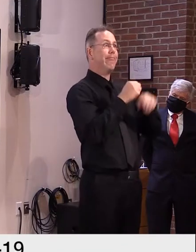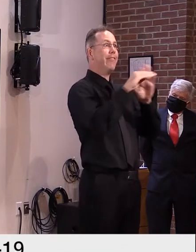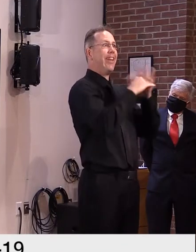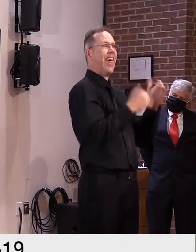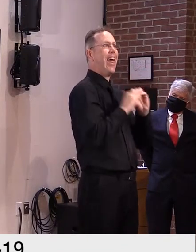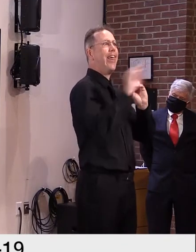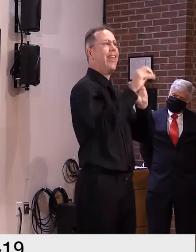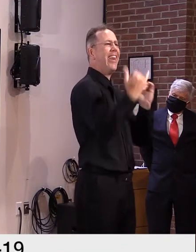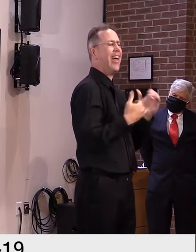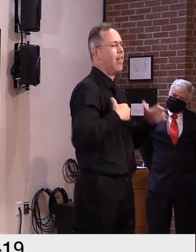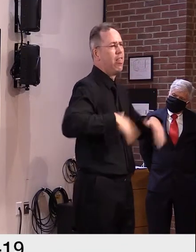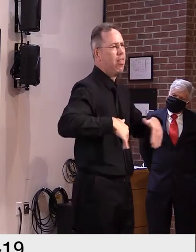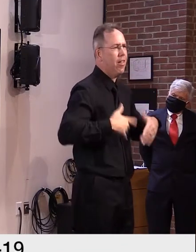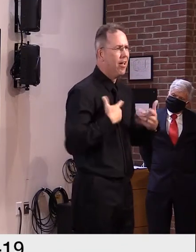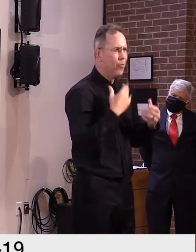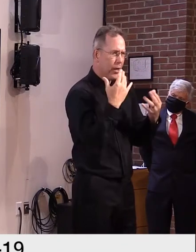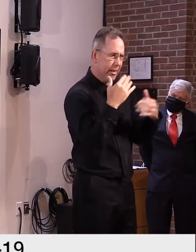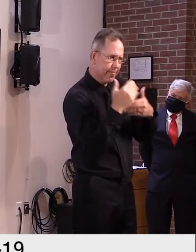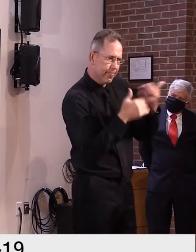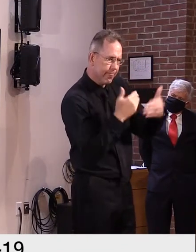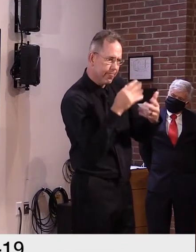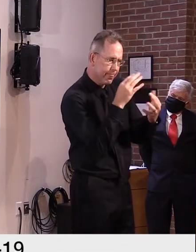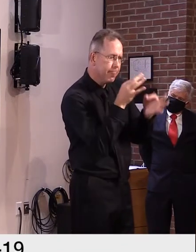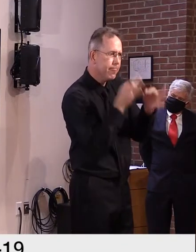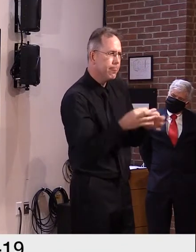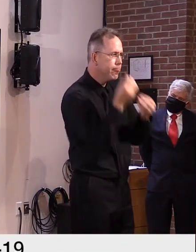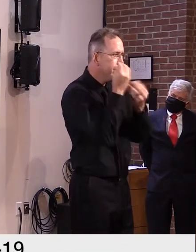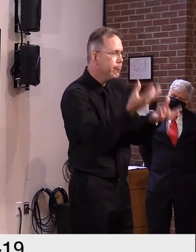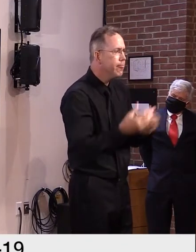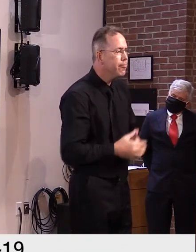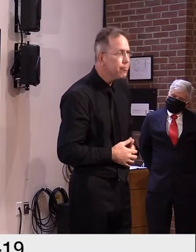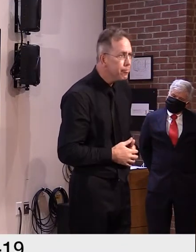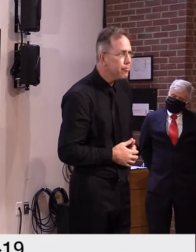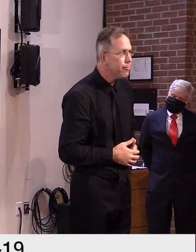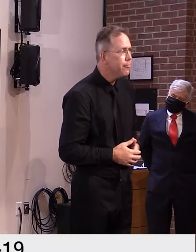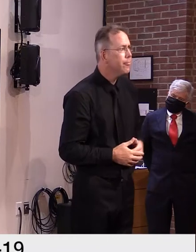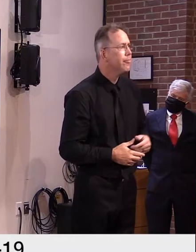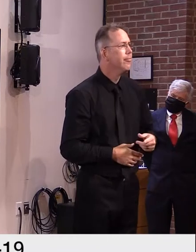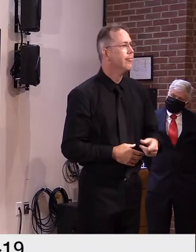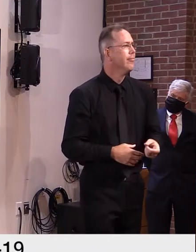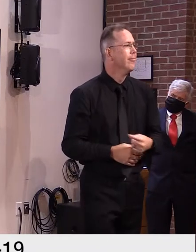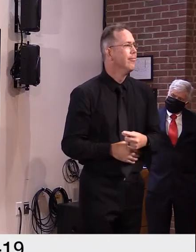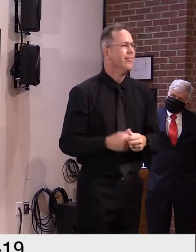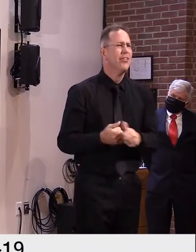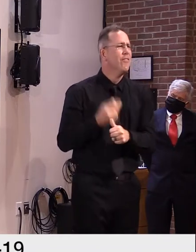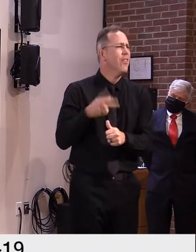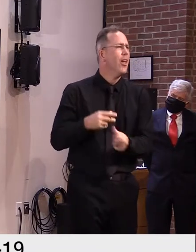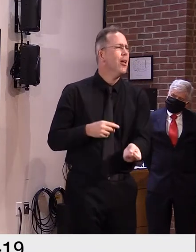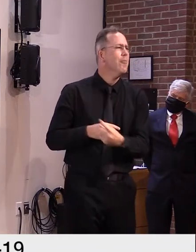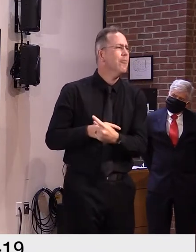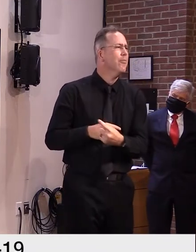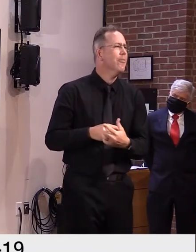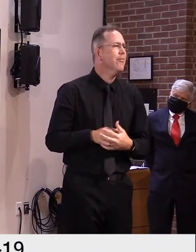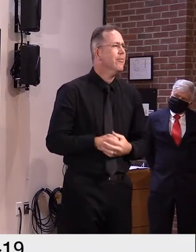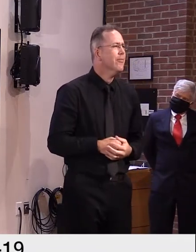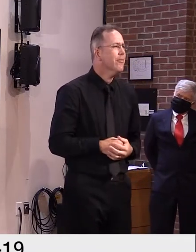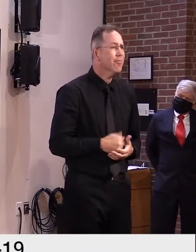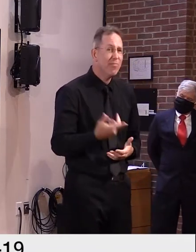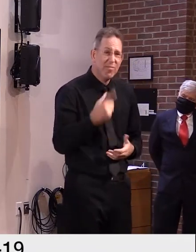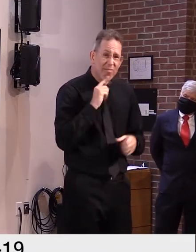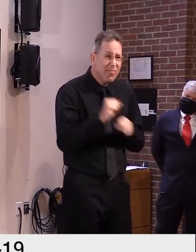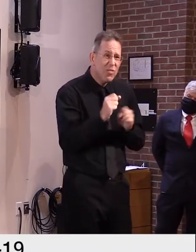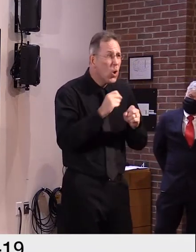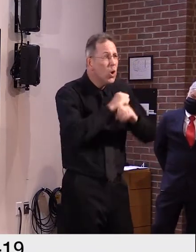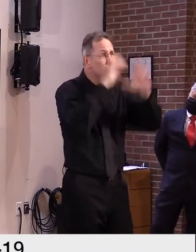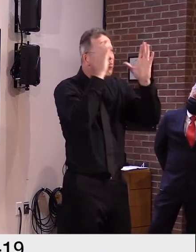So you have no alternative to the traditional hockey game or the traditional basketball game that you're